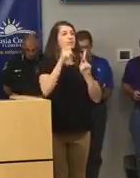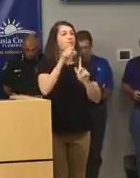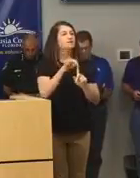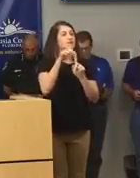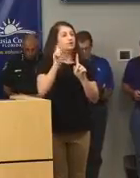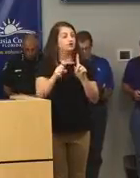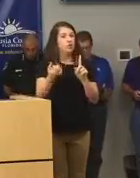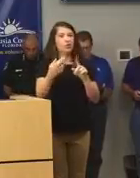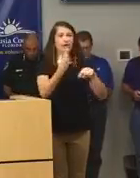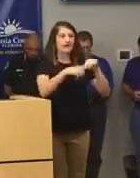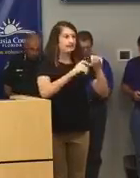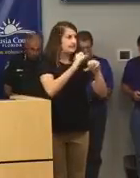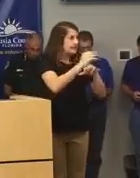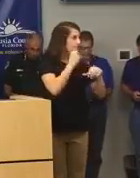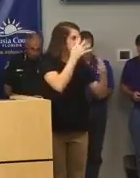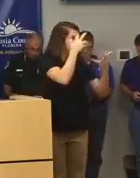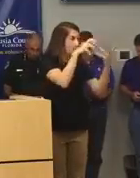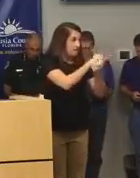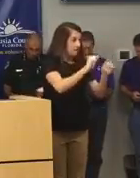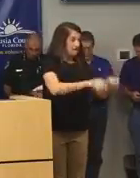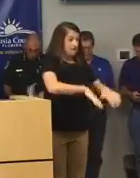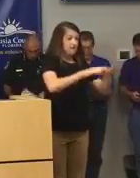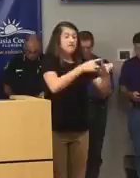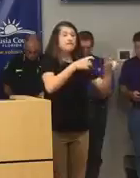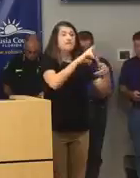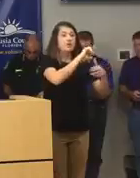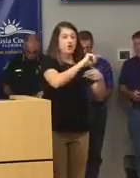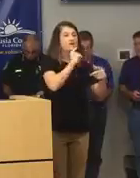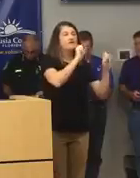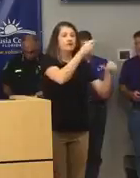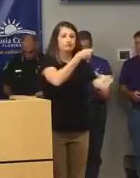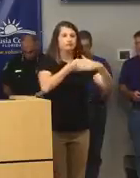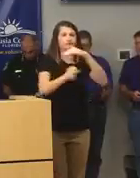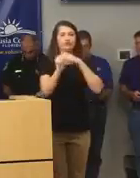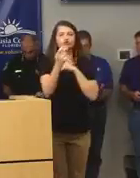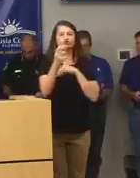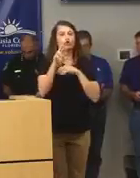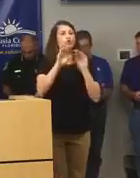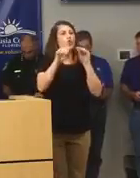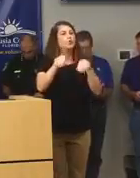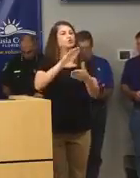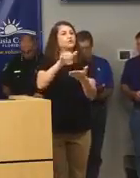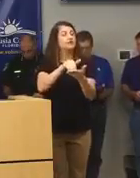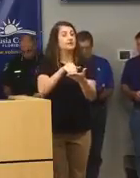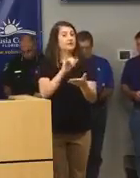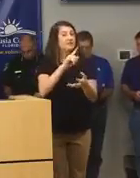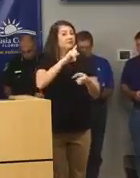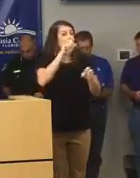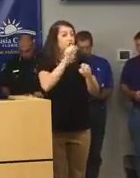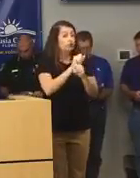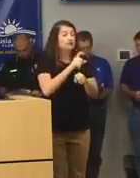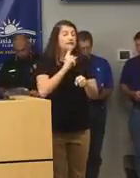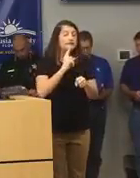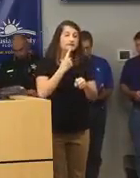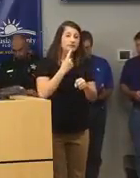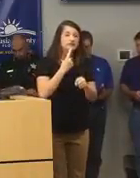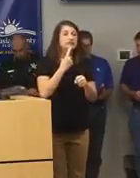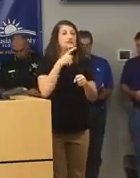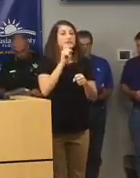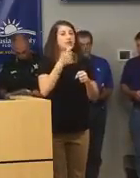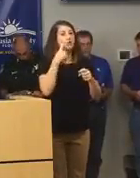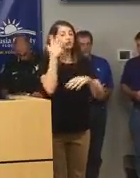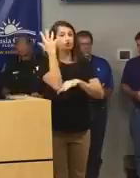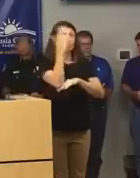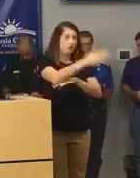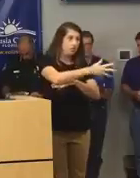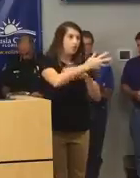unable to stay in their home due to damage and flooding from the Hurricane Irma. We ask people that have legitimate needs, in other words, like a tree fell through their